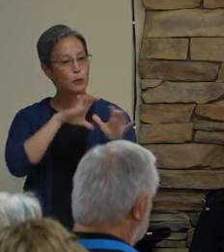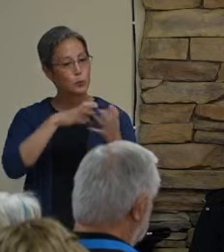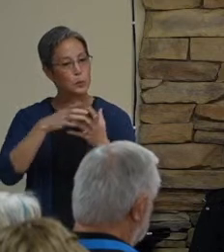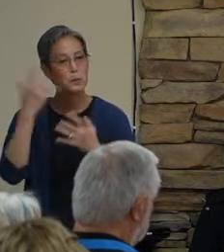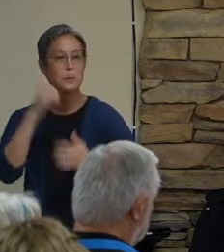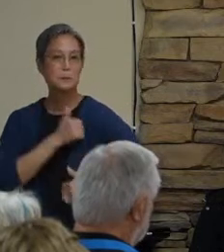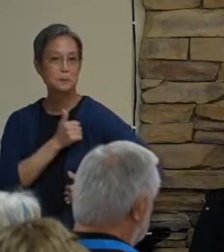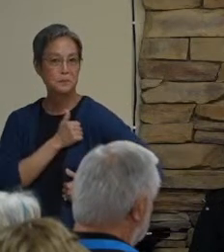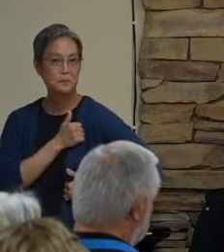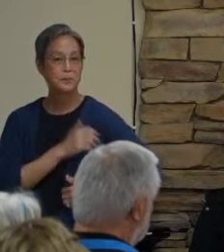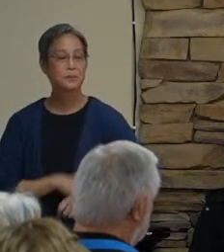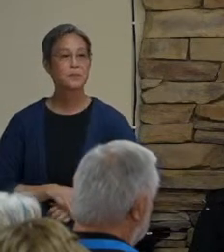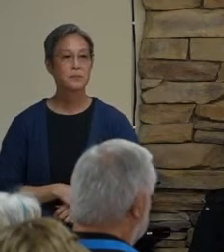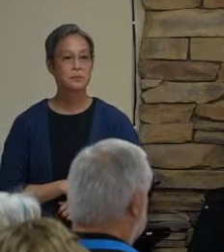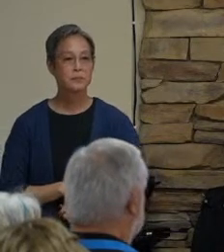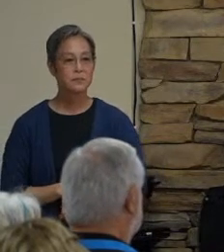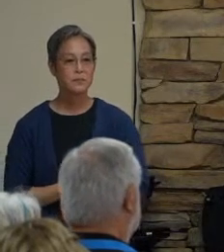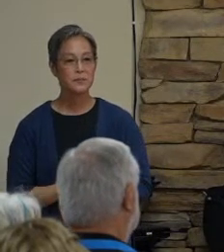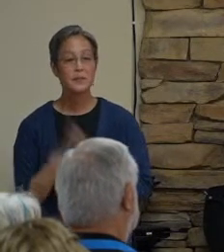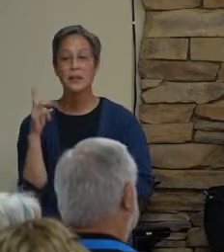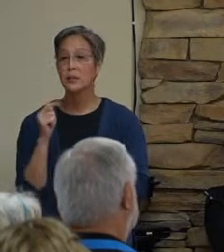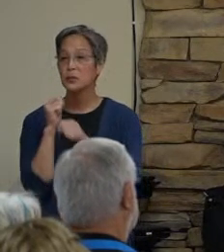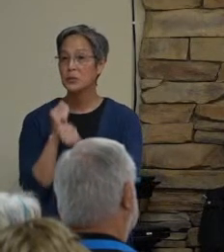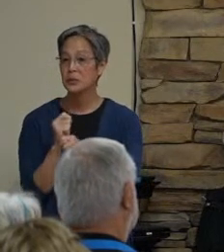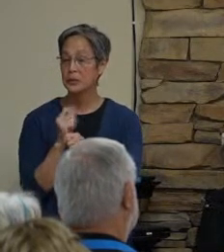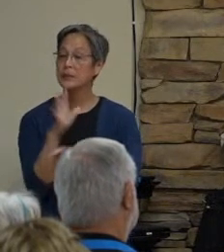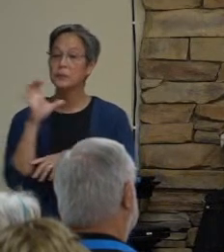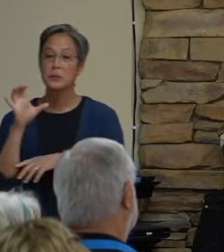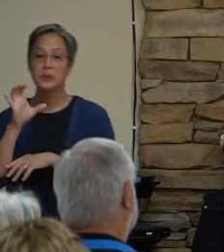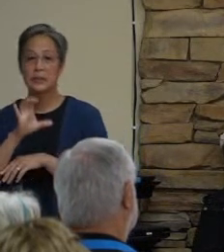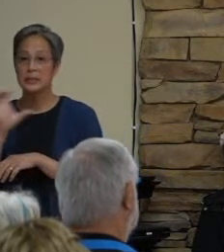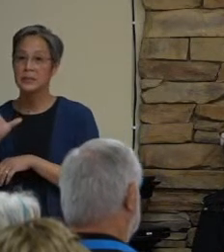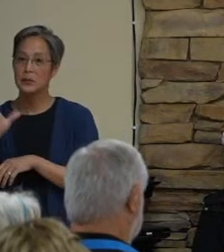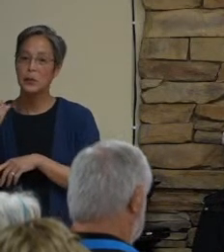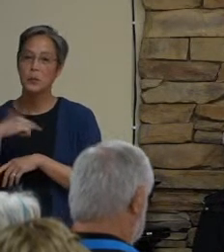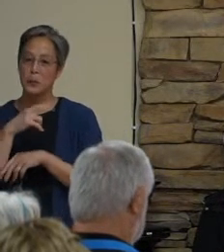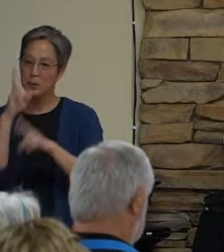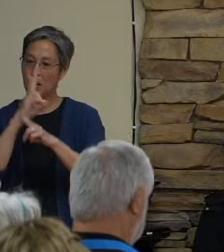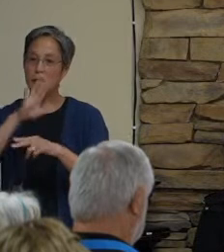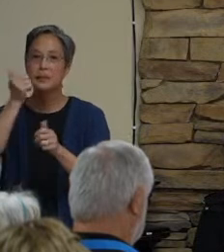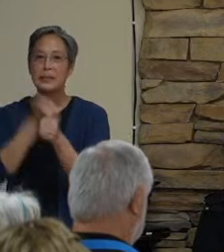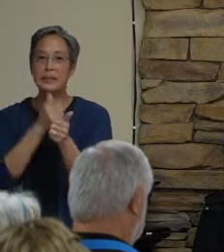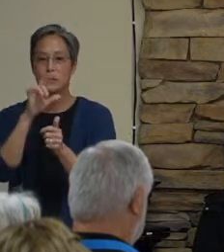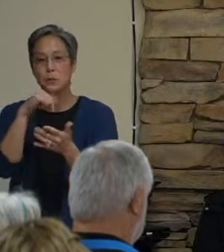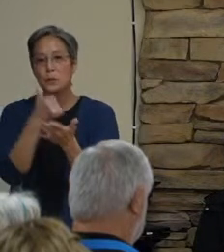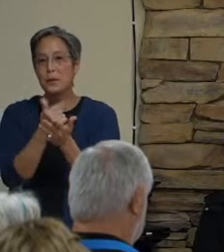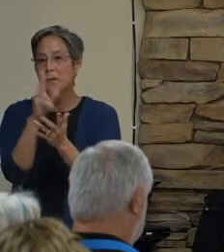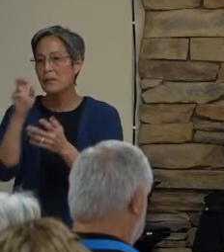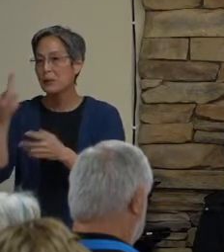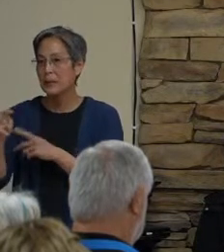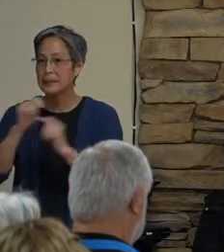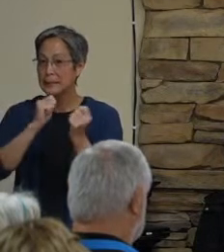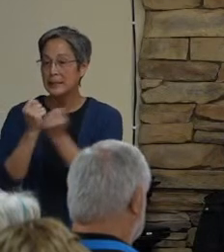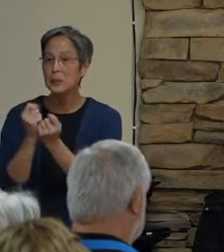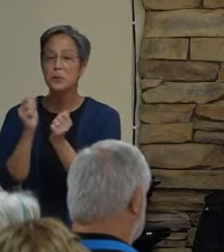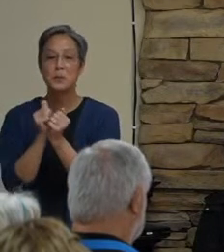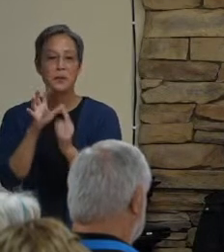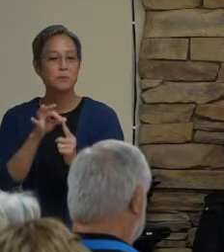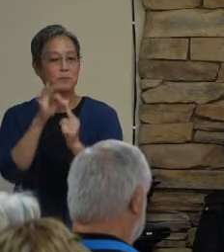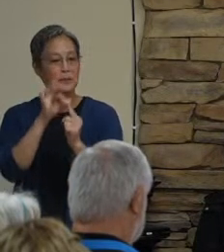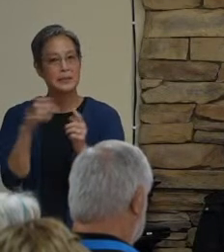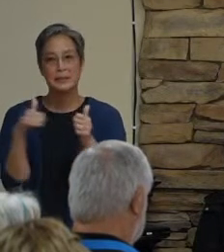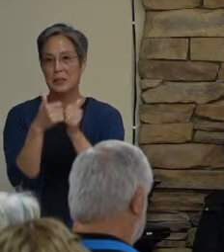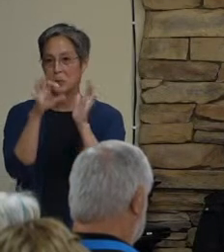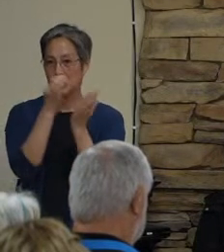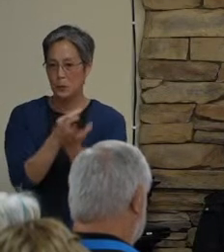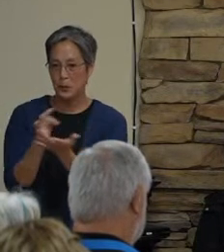the military. Consistent with this tradition, Canine Companions honors each of our graduating veteran teams with our unique